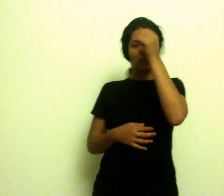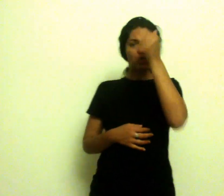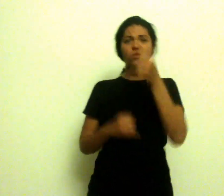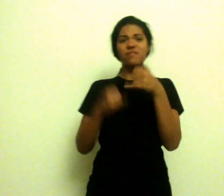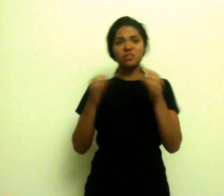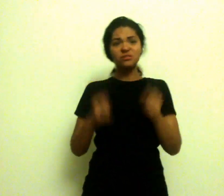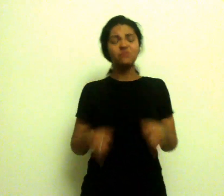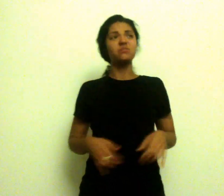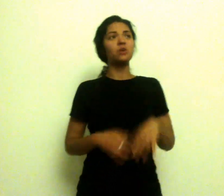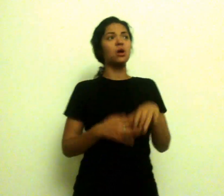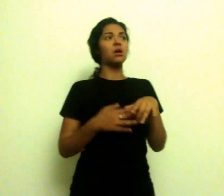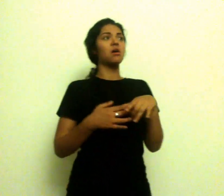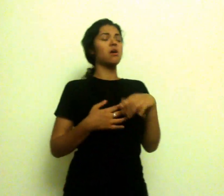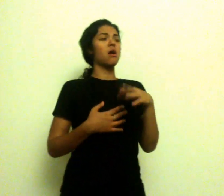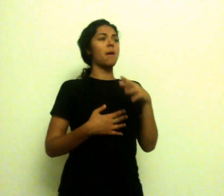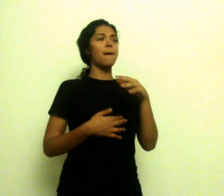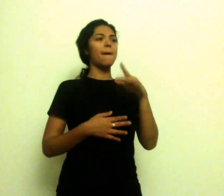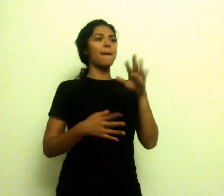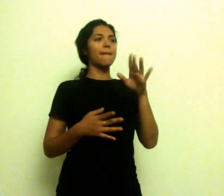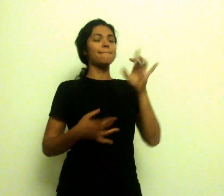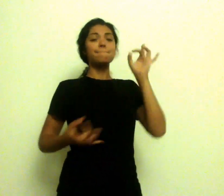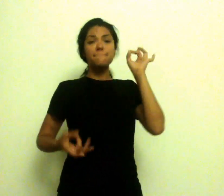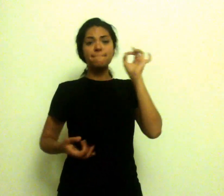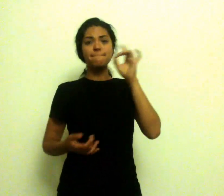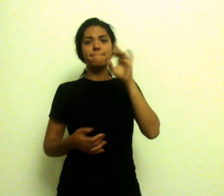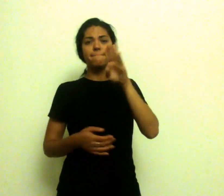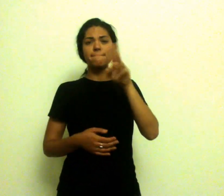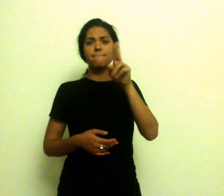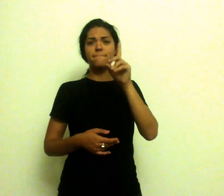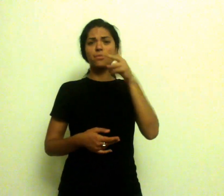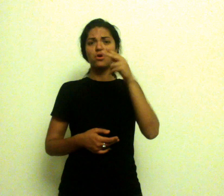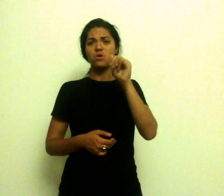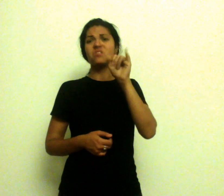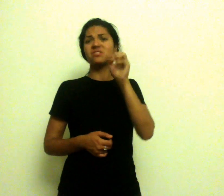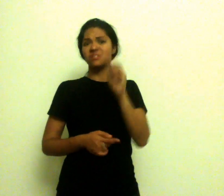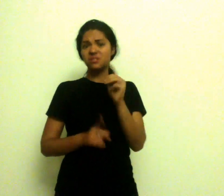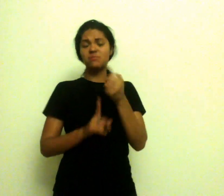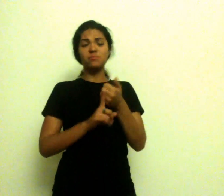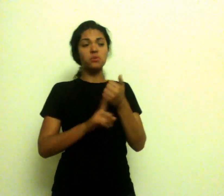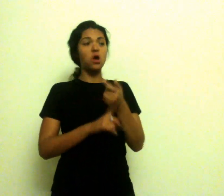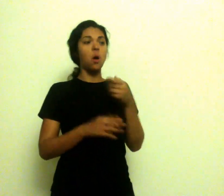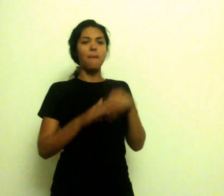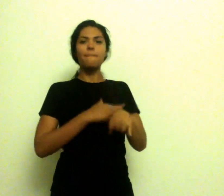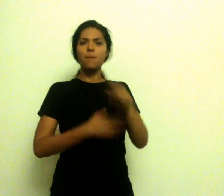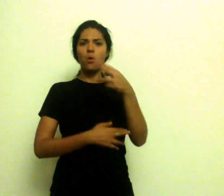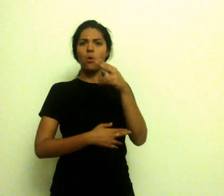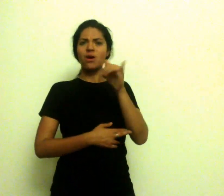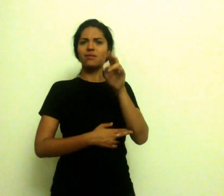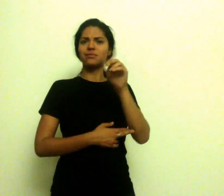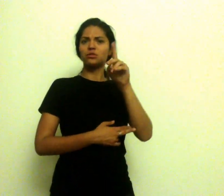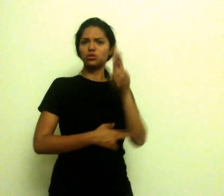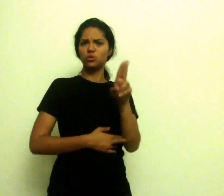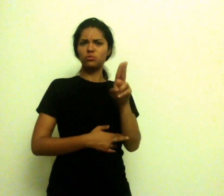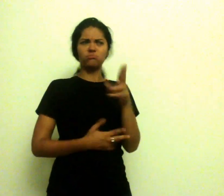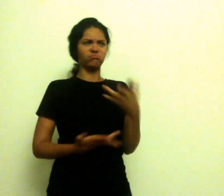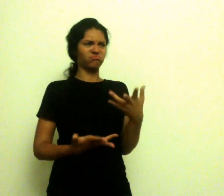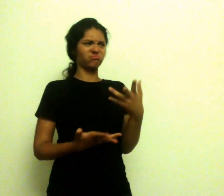exclusivistic. In fact, Buddhism was birthed by Gautama Buddha, who was born a Hindu, and rejected two of the